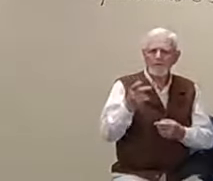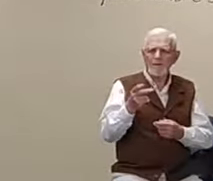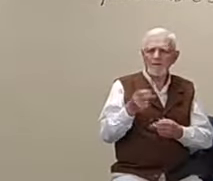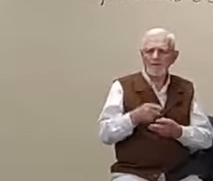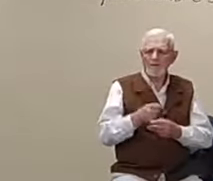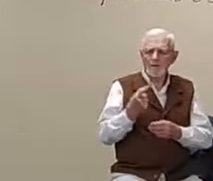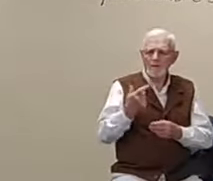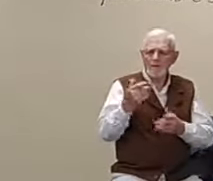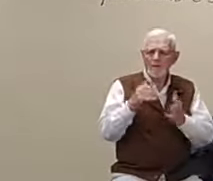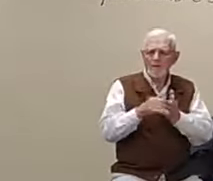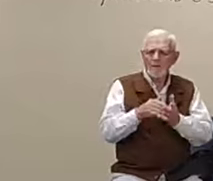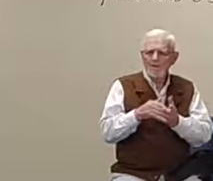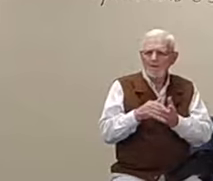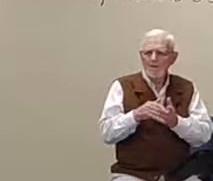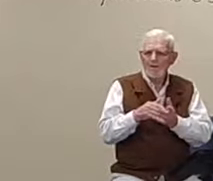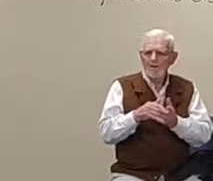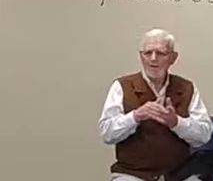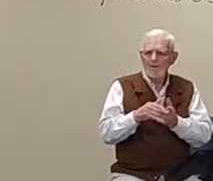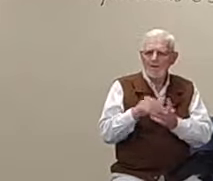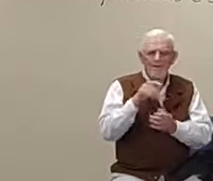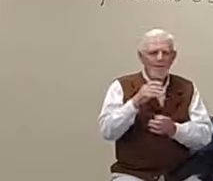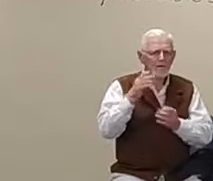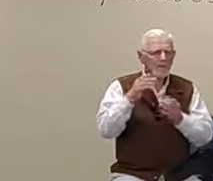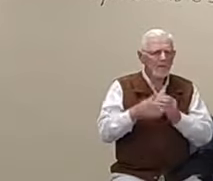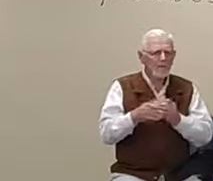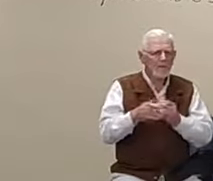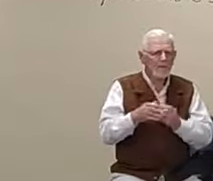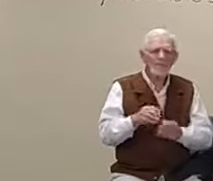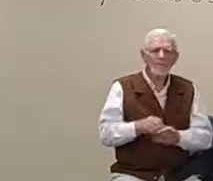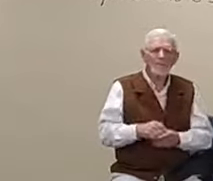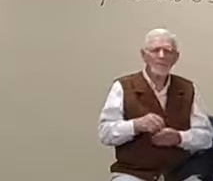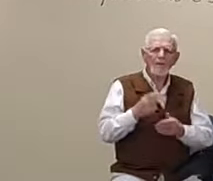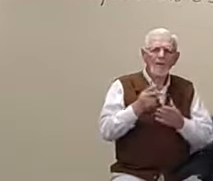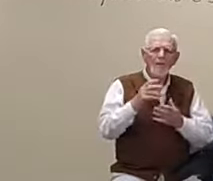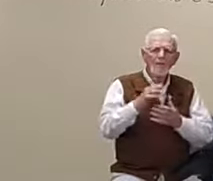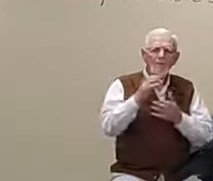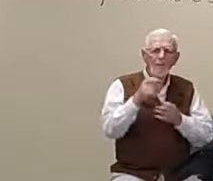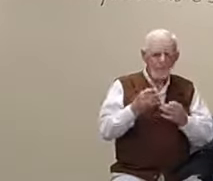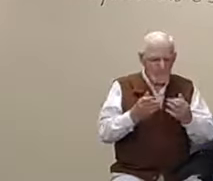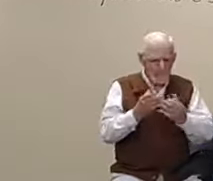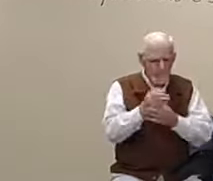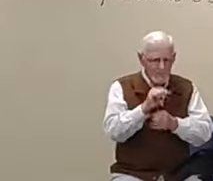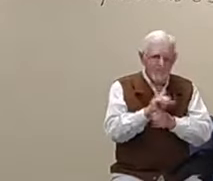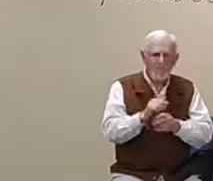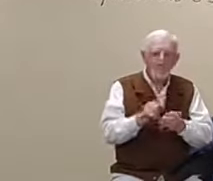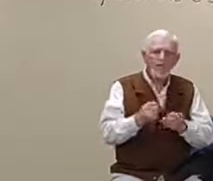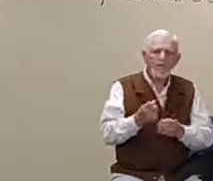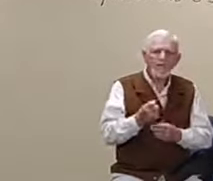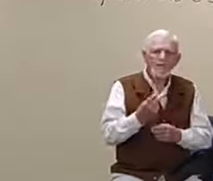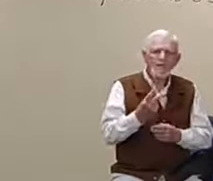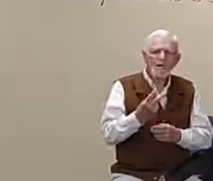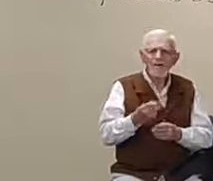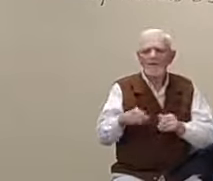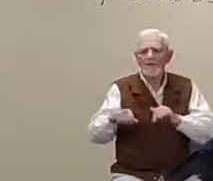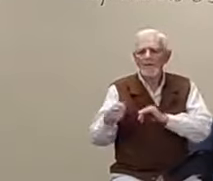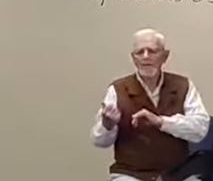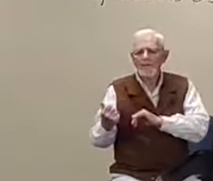Well, again, it was in completed canon. The Holy Spirit was still working through the 12 or through the other